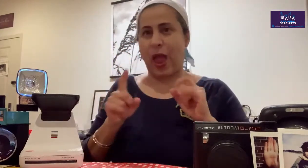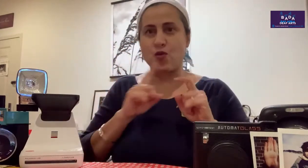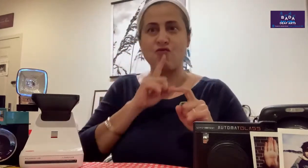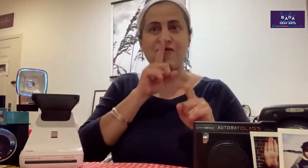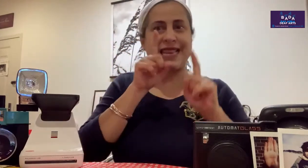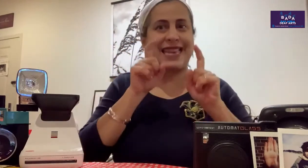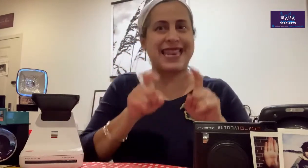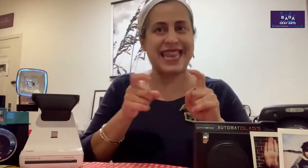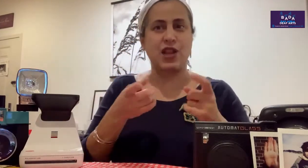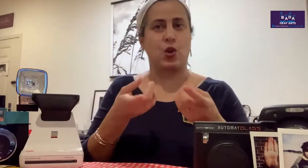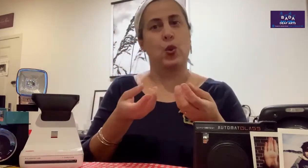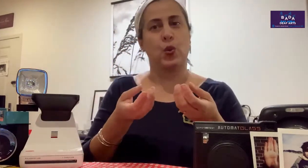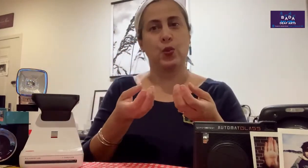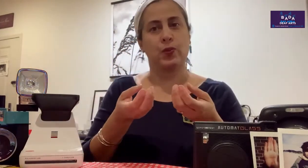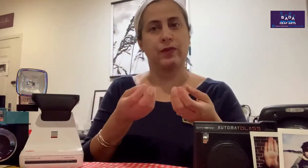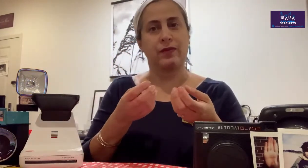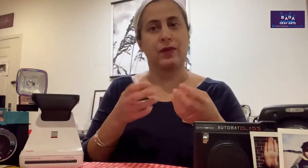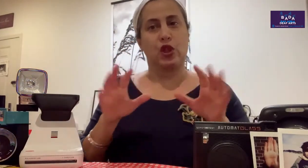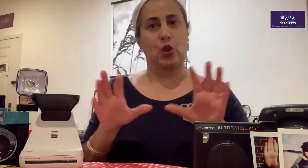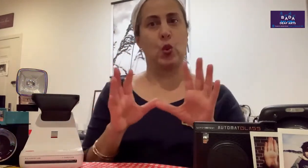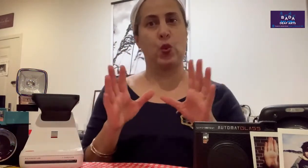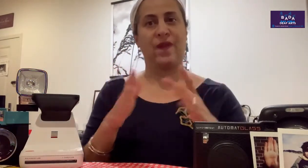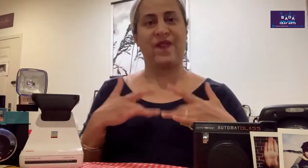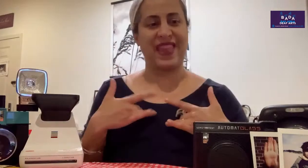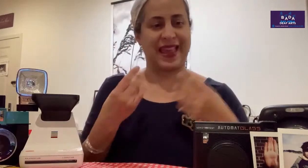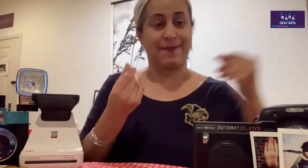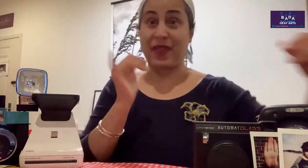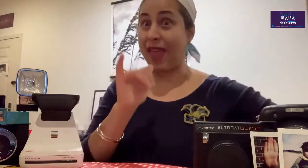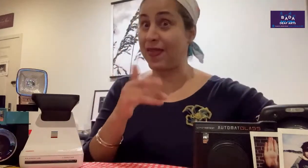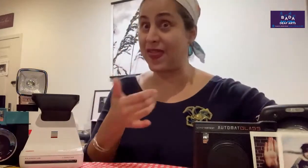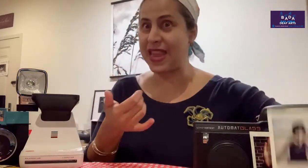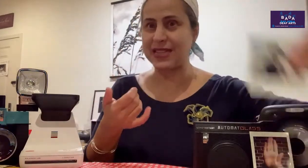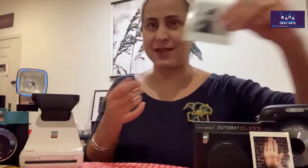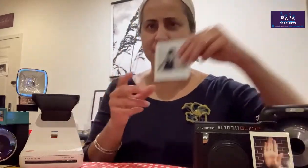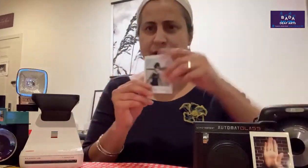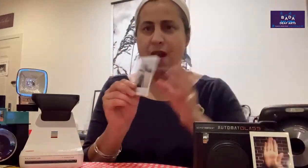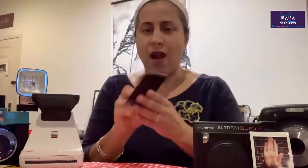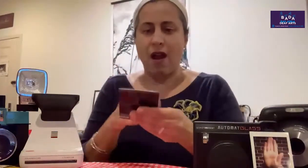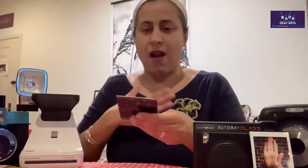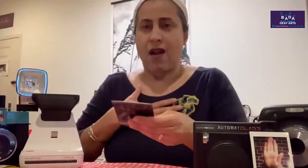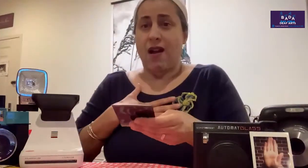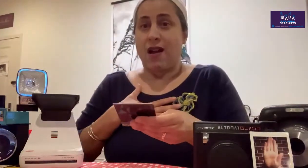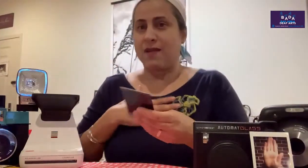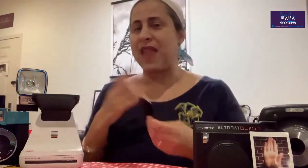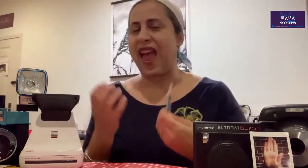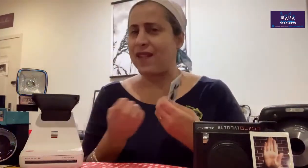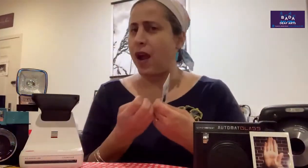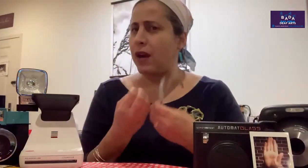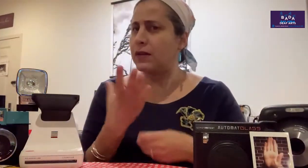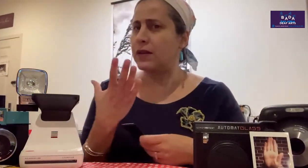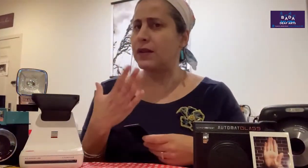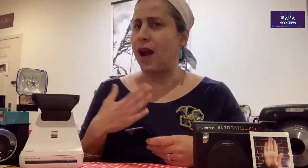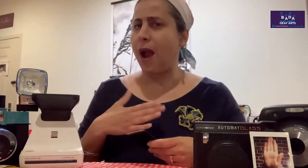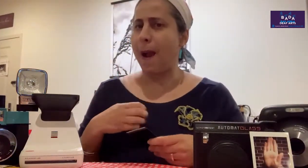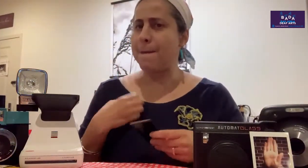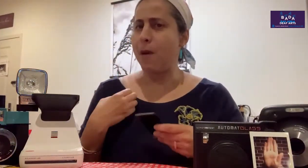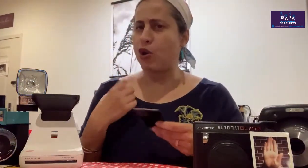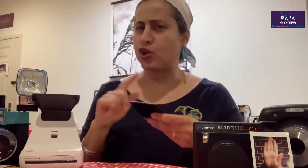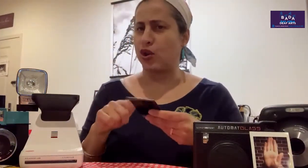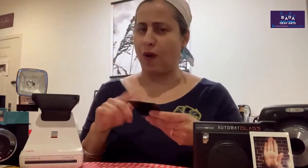The hearing world can rely on their auditory senses, but I, as a deaf person, love visual. I love to touch and feel things and see